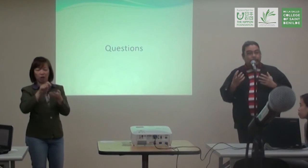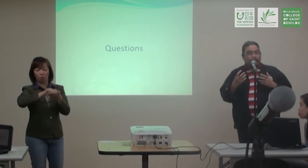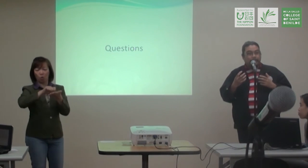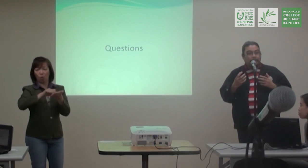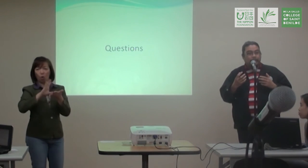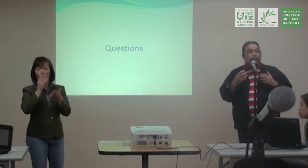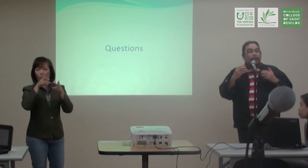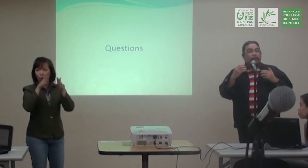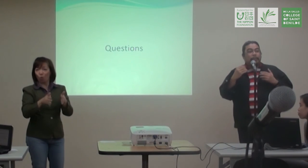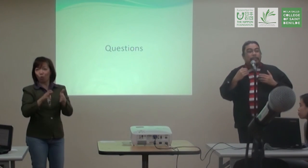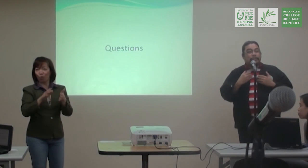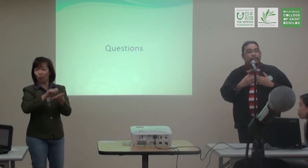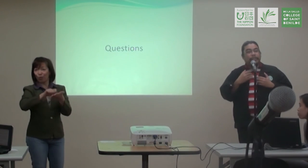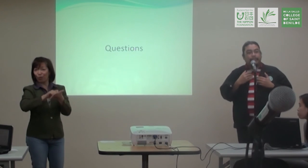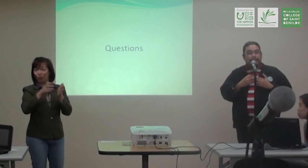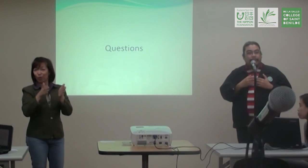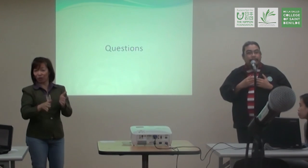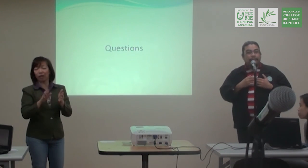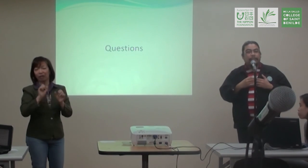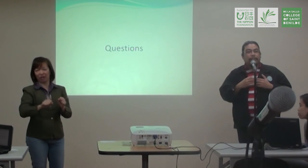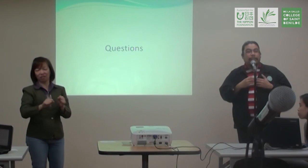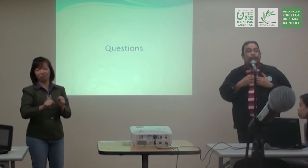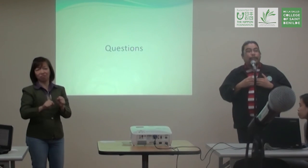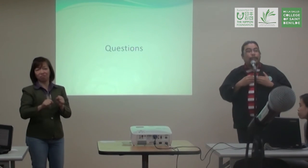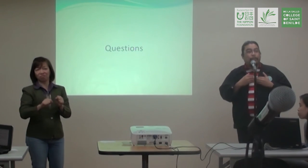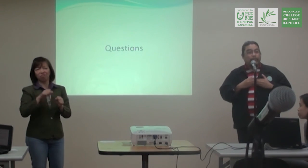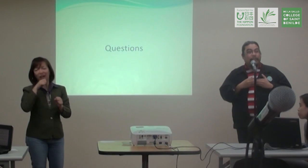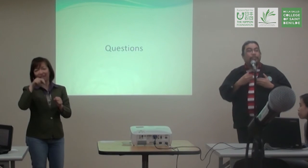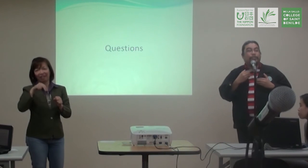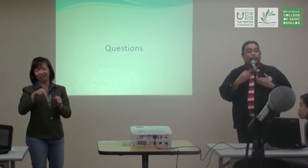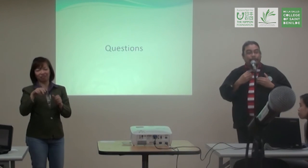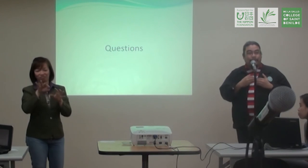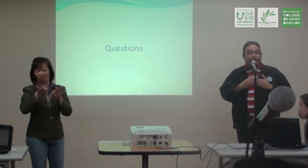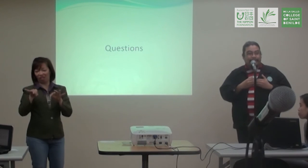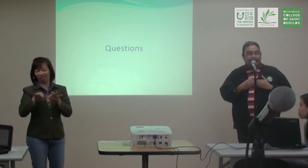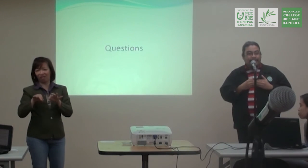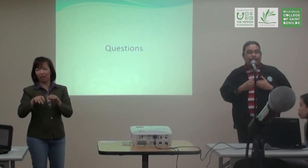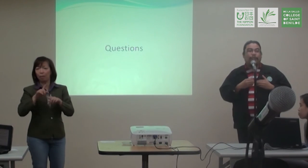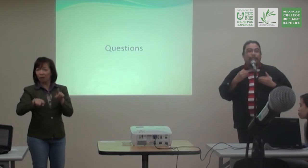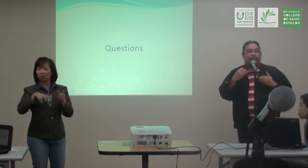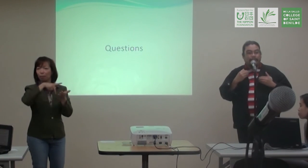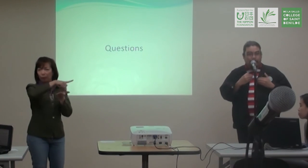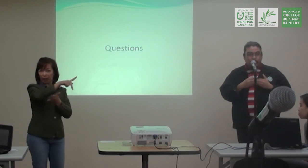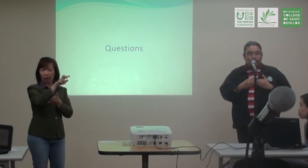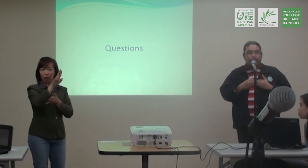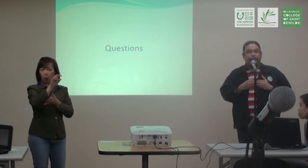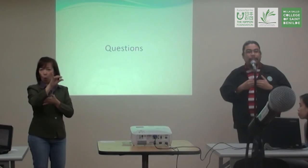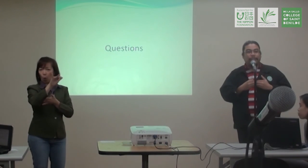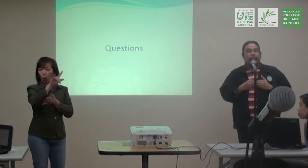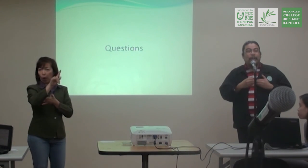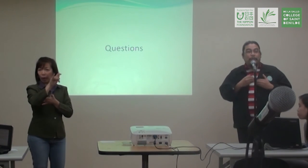need to ask permission. But there are certain tests that you need to pay certain royalties. You need to